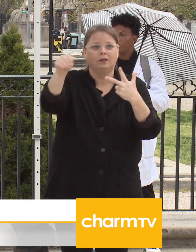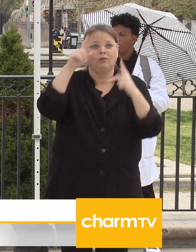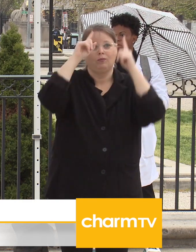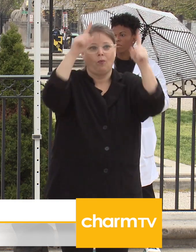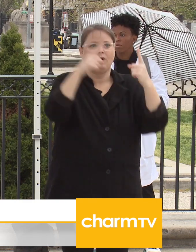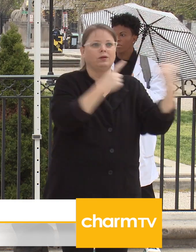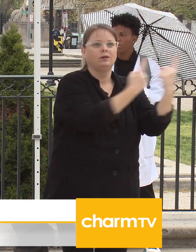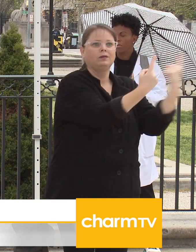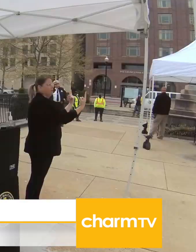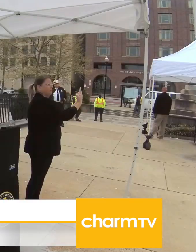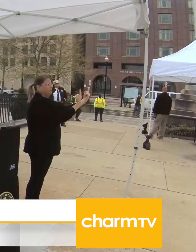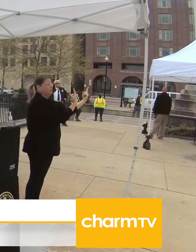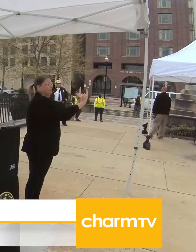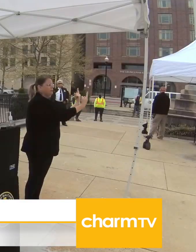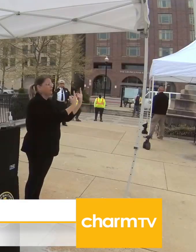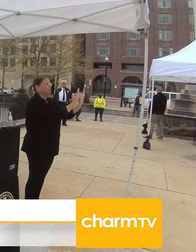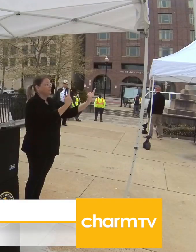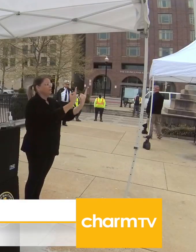Thank you.